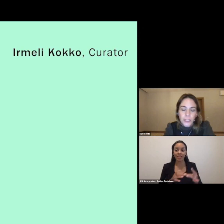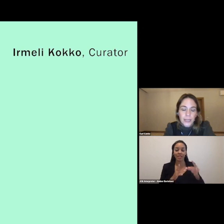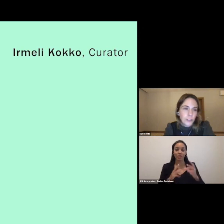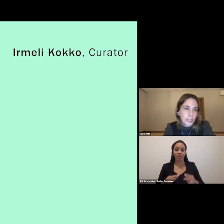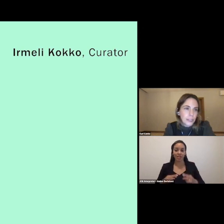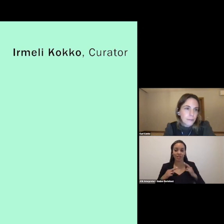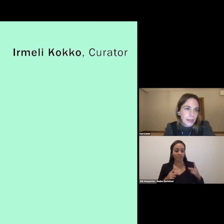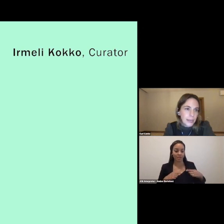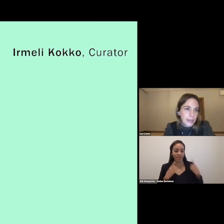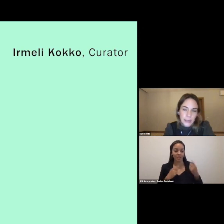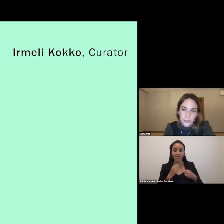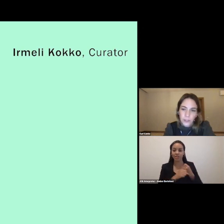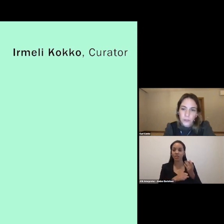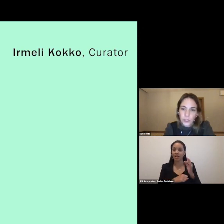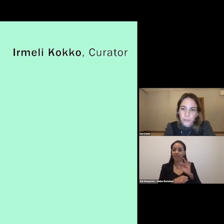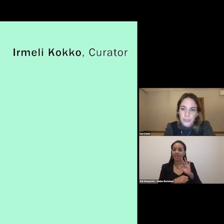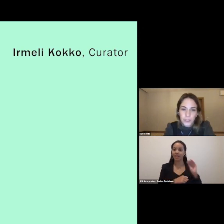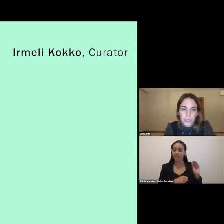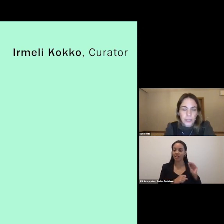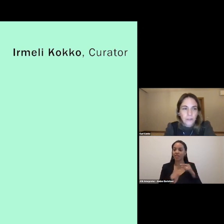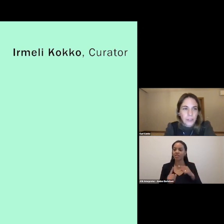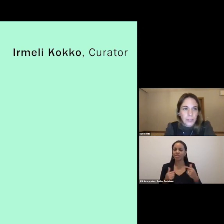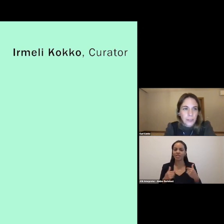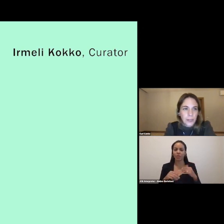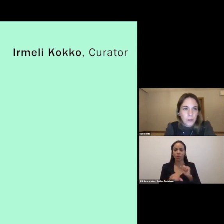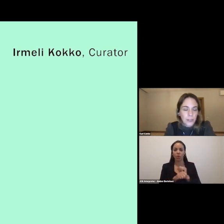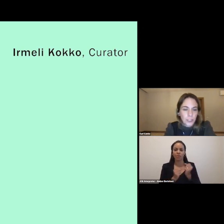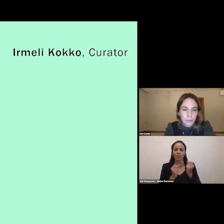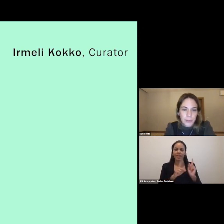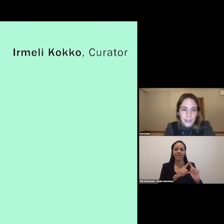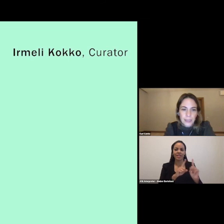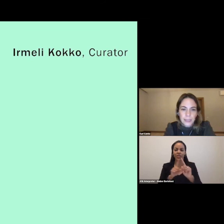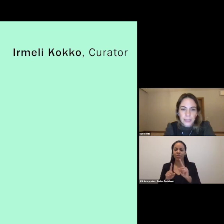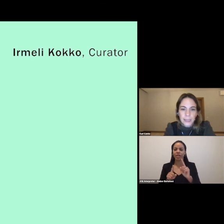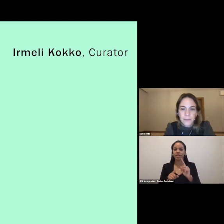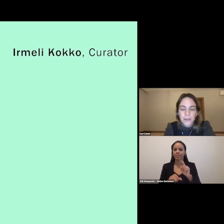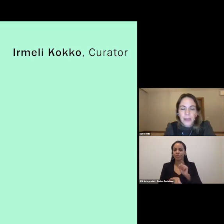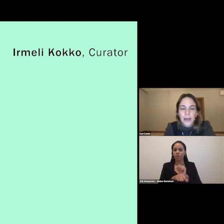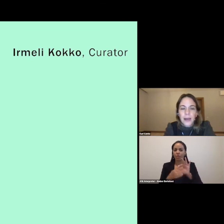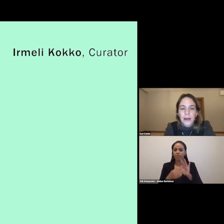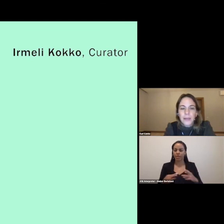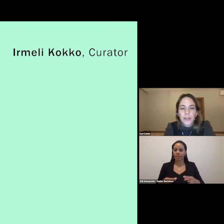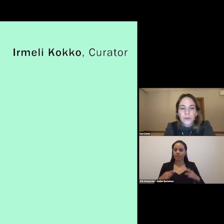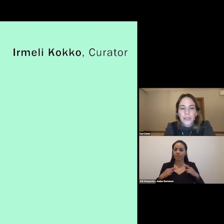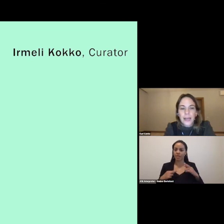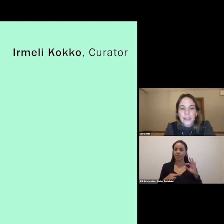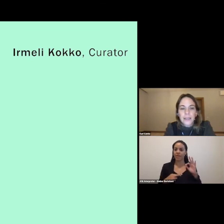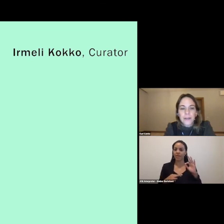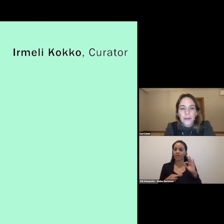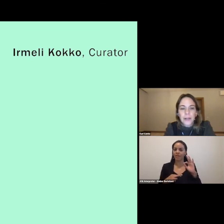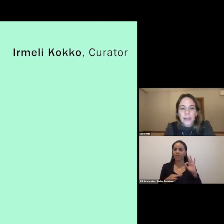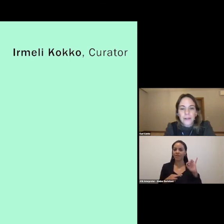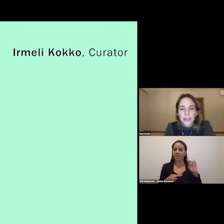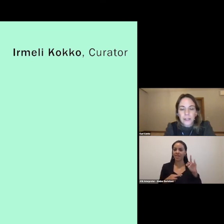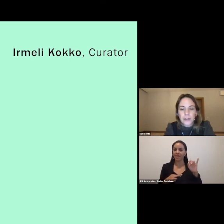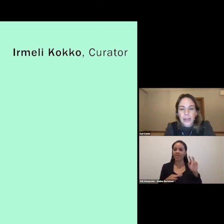1990s, and she's held many institutional positions in Finland, where she is based in Helsinki, including as the founder